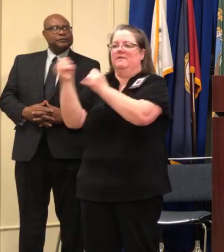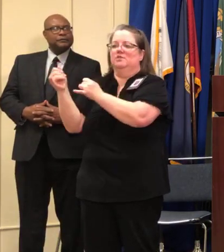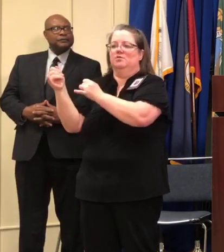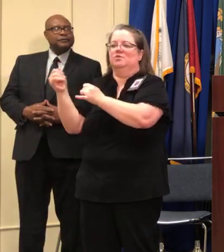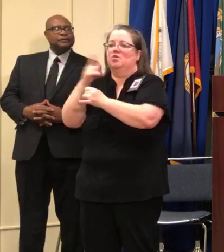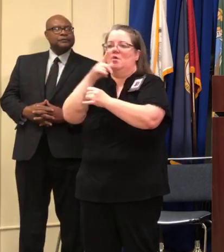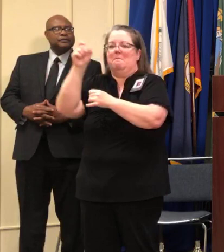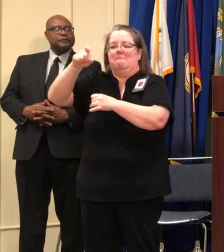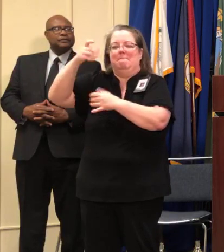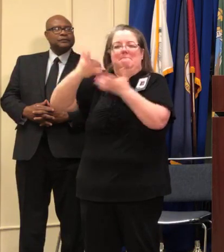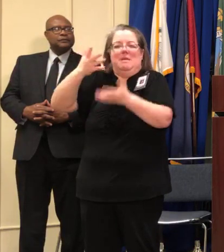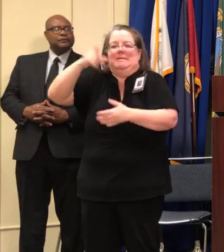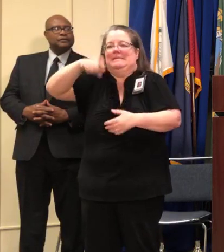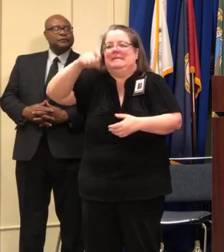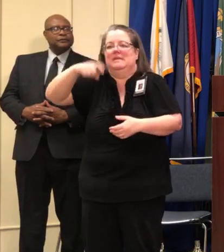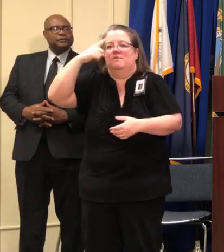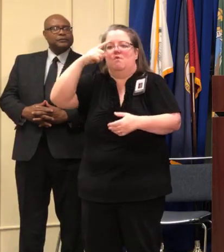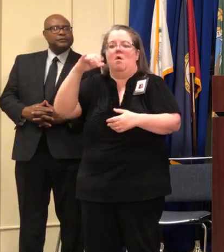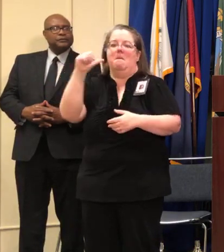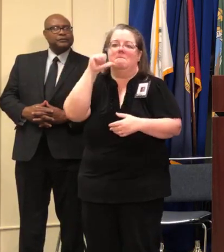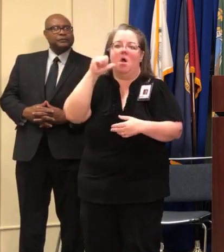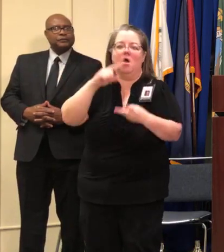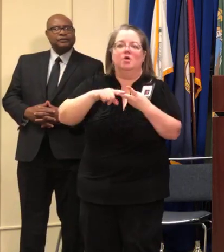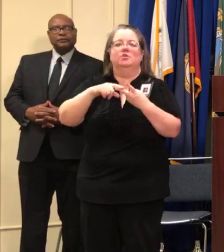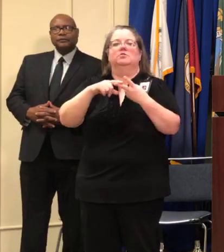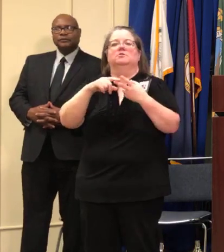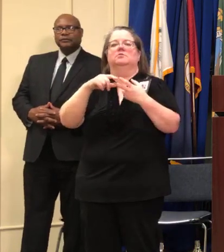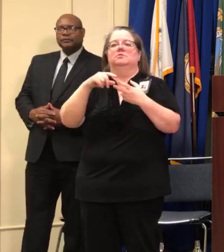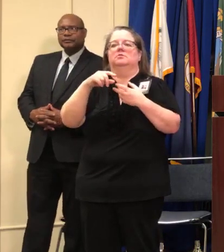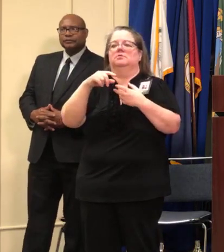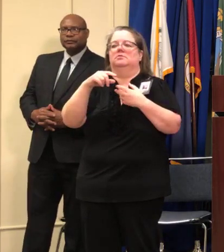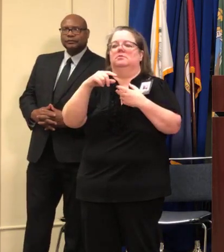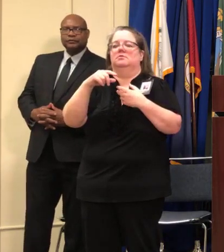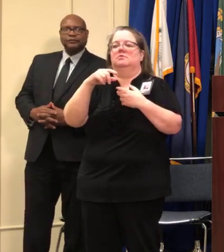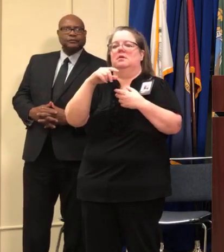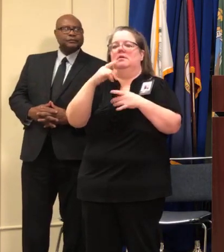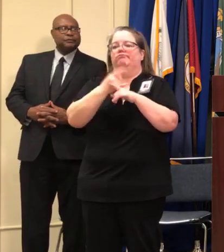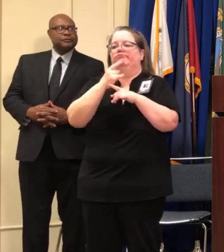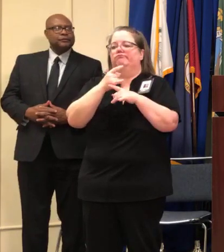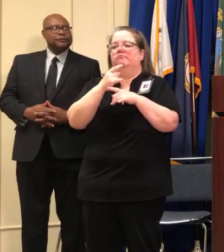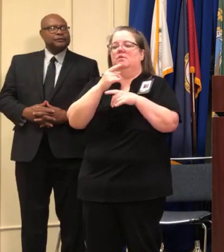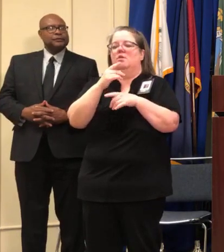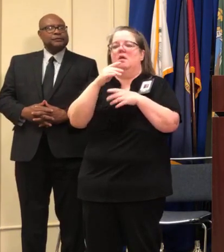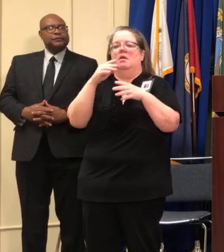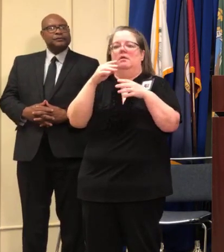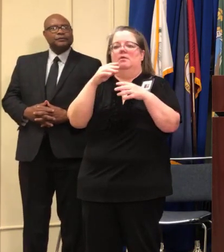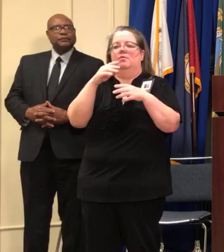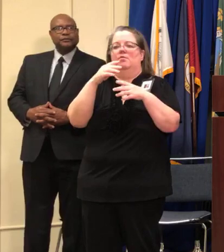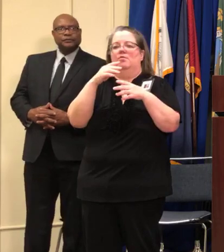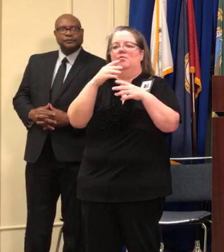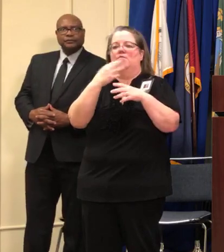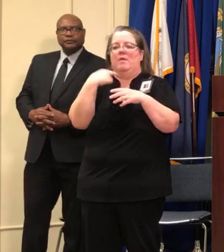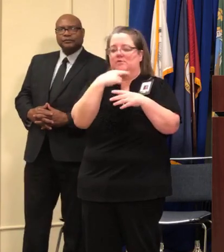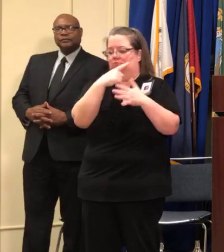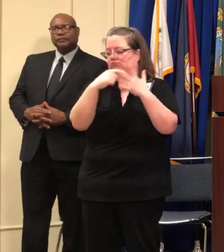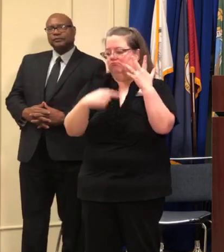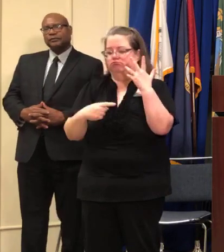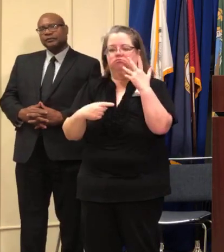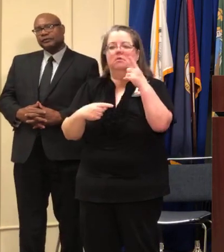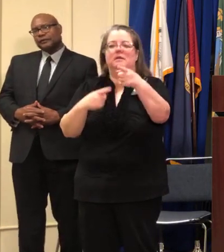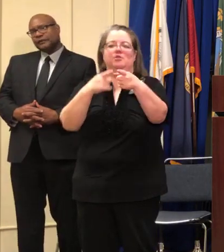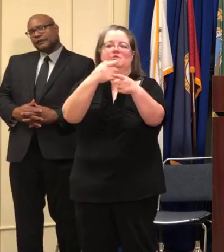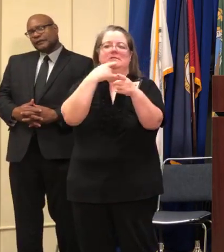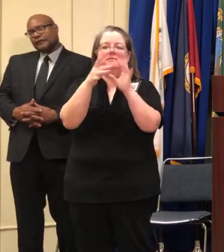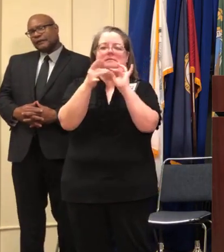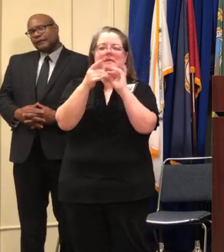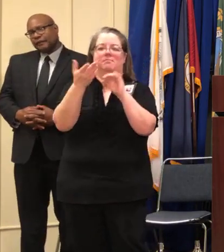be of need for bars, restaurants, or others that have takeout service or other limited things. We mentioned this